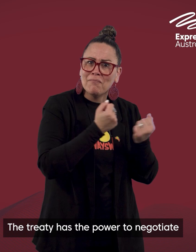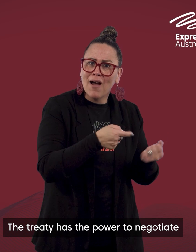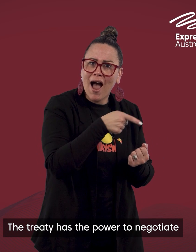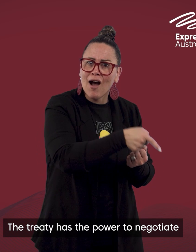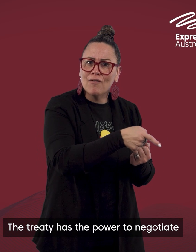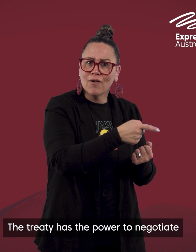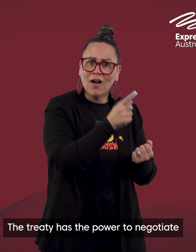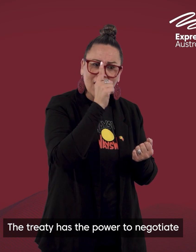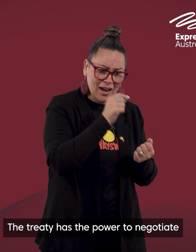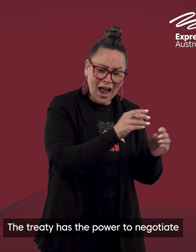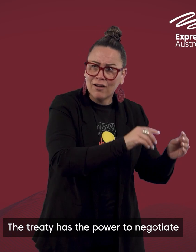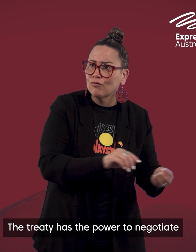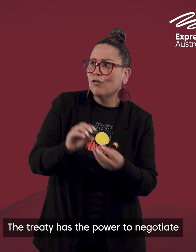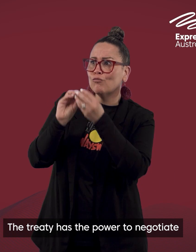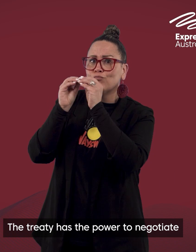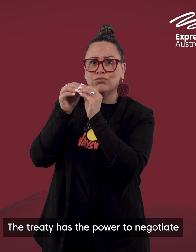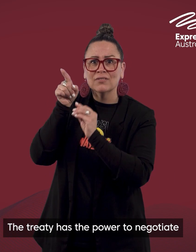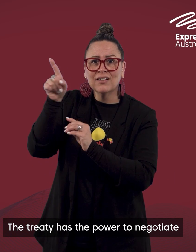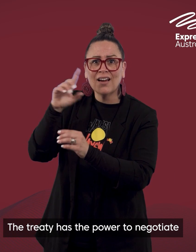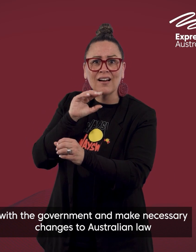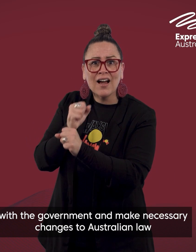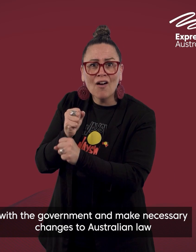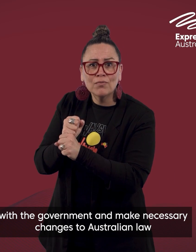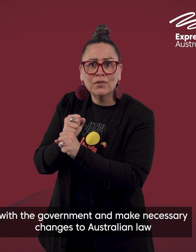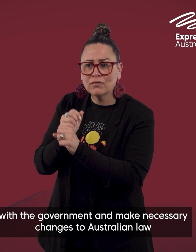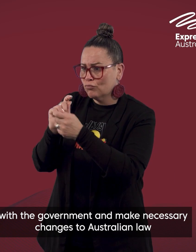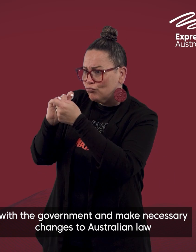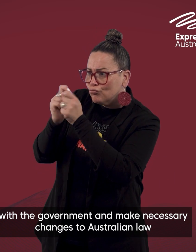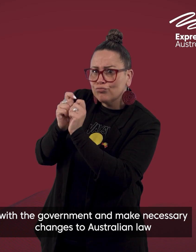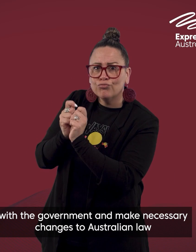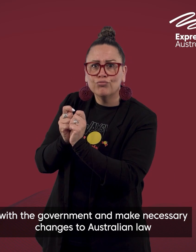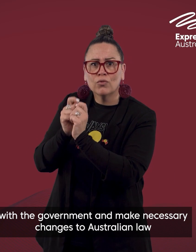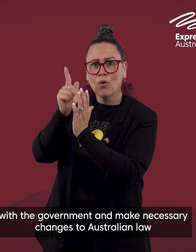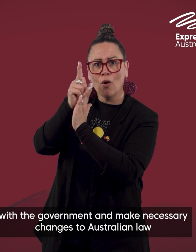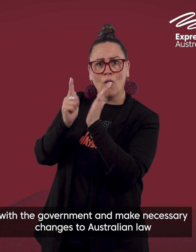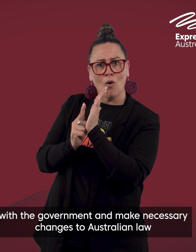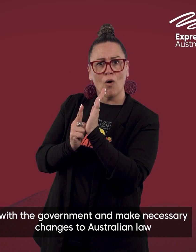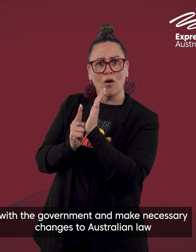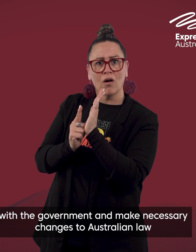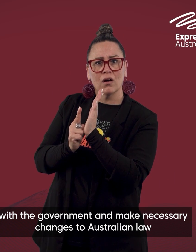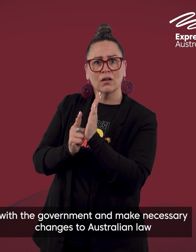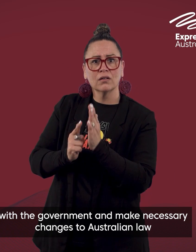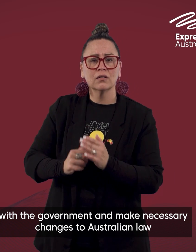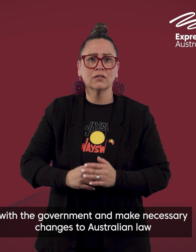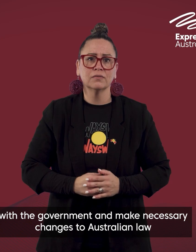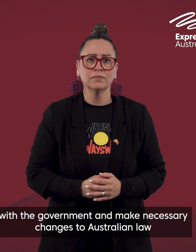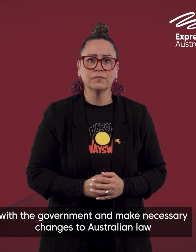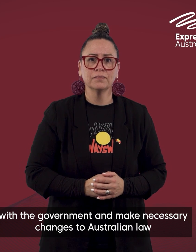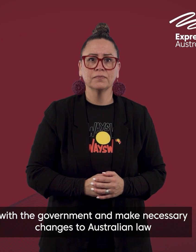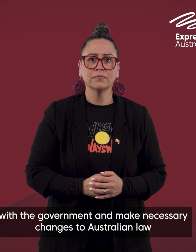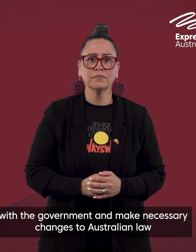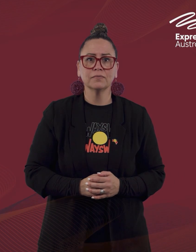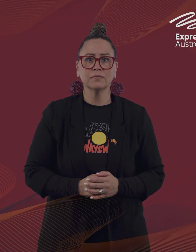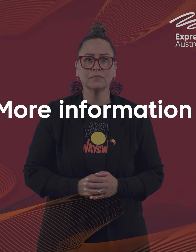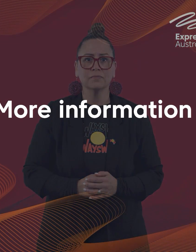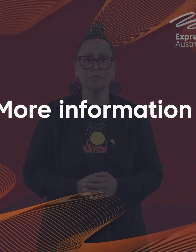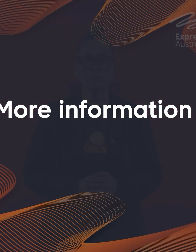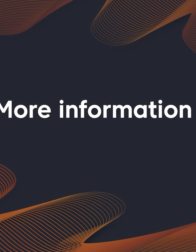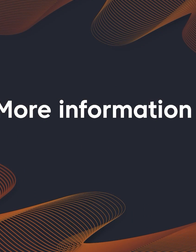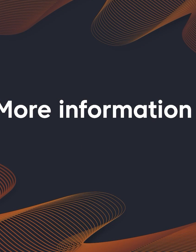The treaty has the power to negotiate with the government and make necessary changes to Australian law.